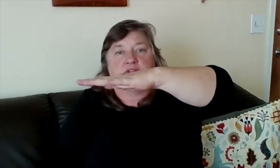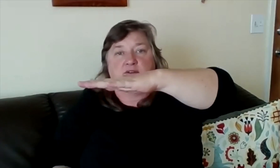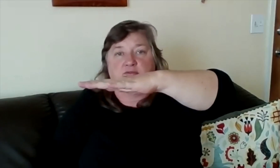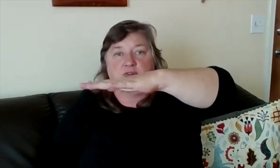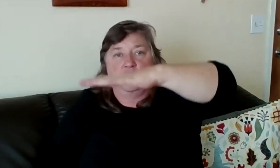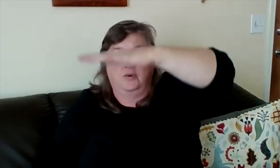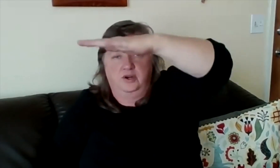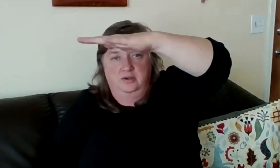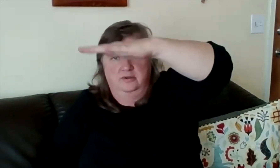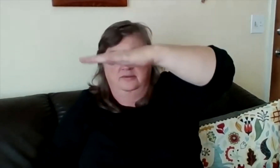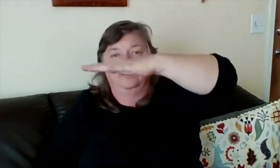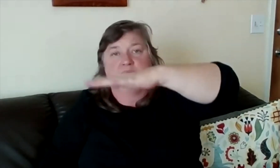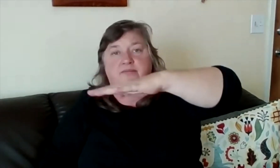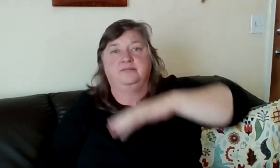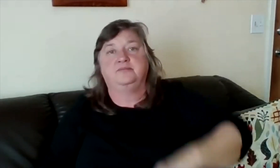down lower